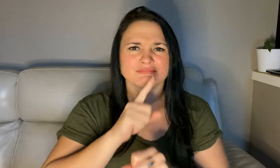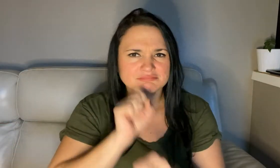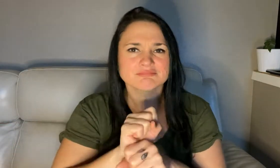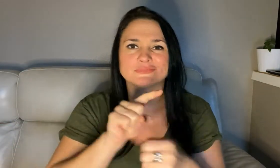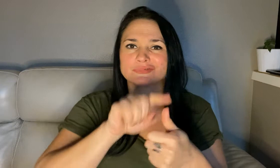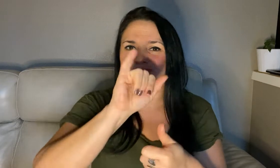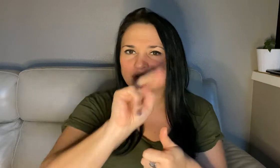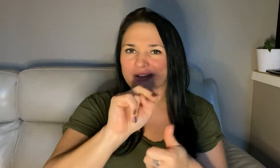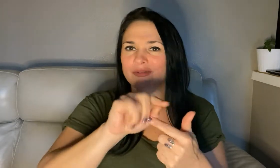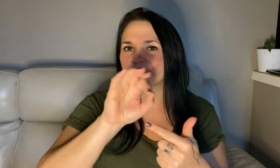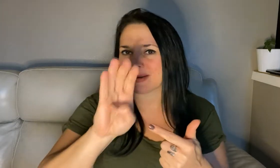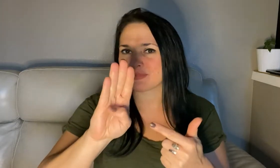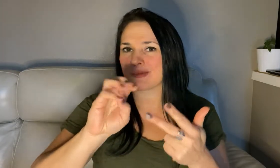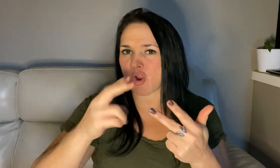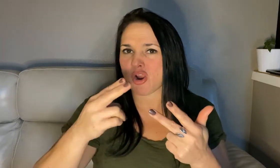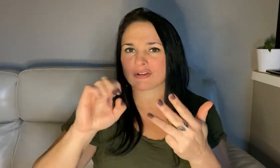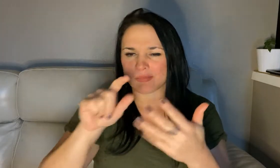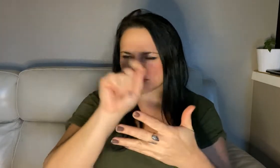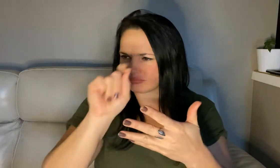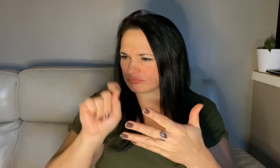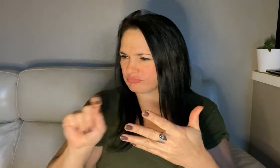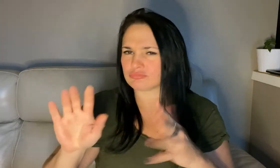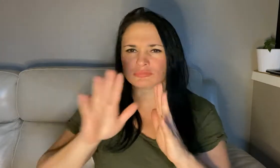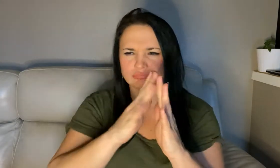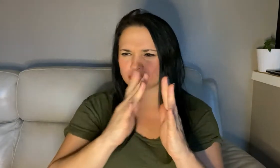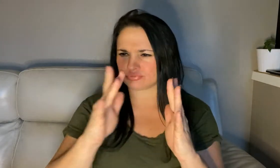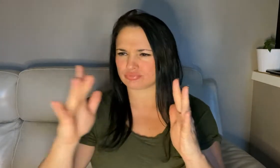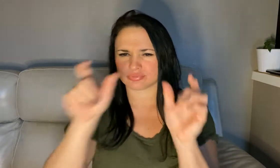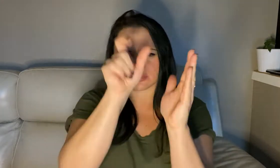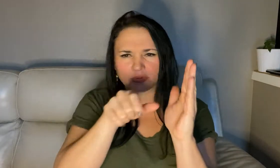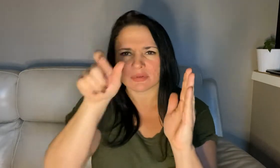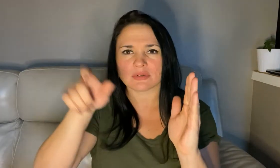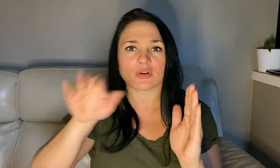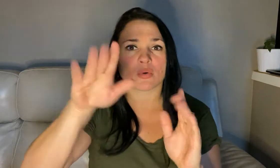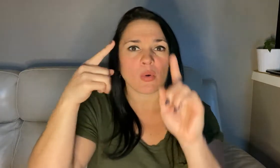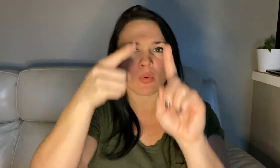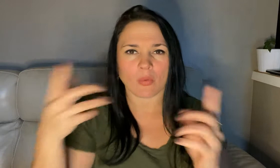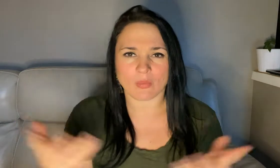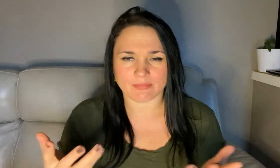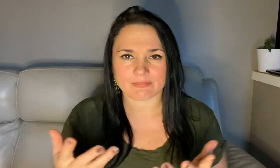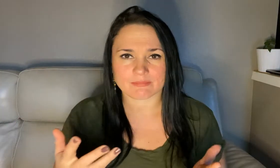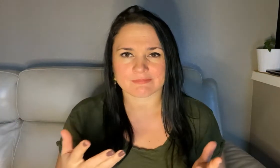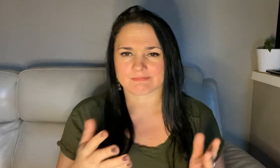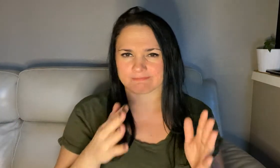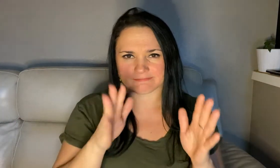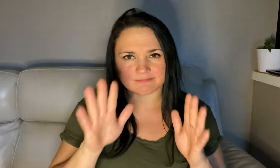your plans for the year. Truly, from January, February, March, just write them all down. List the columns as far as what your goals